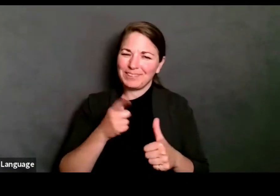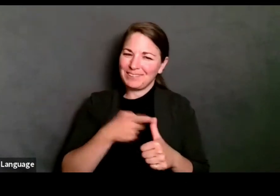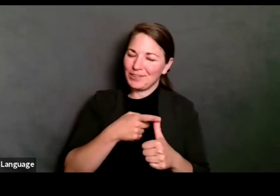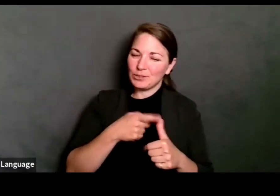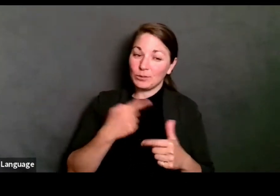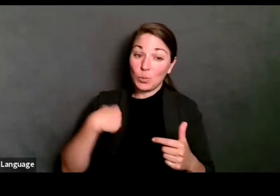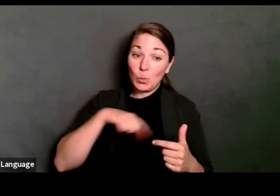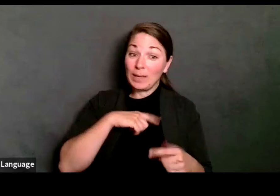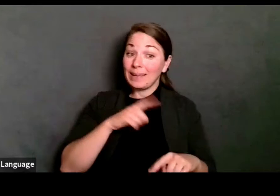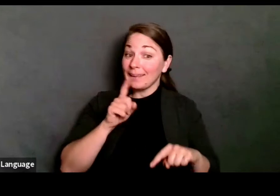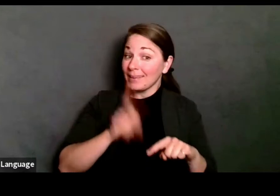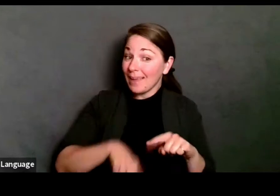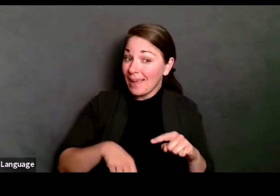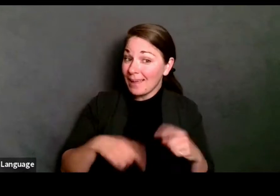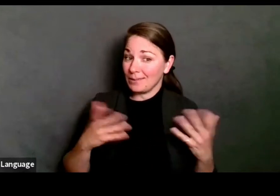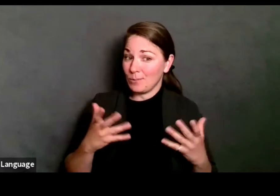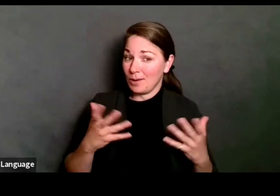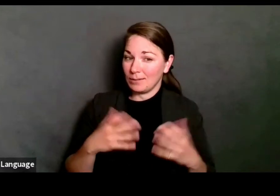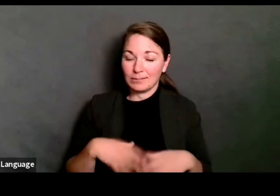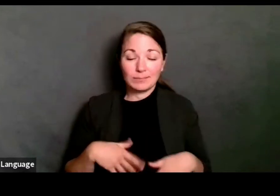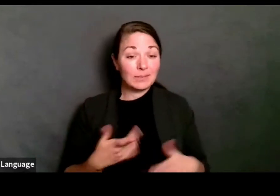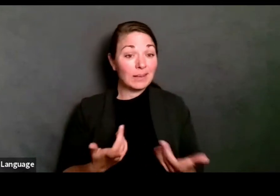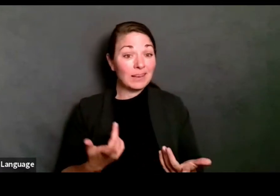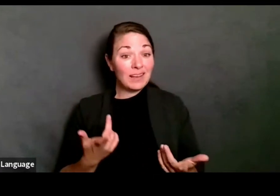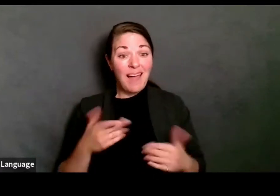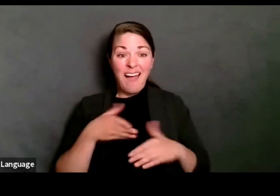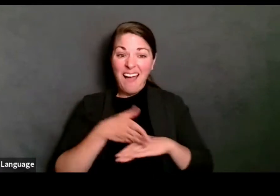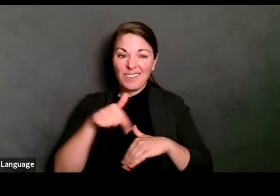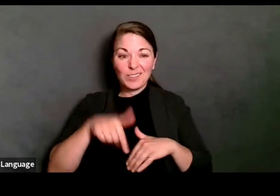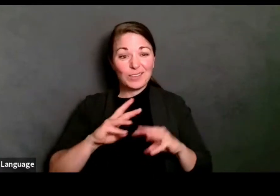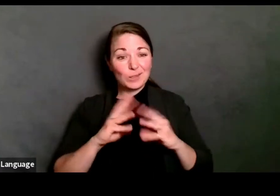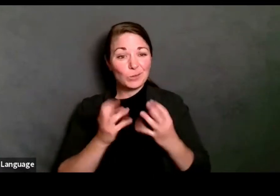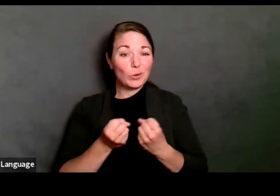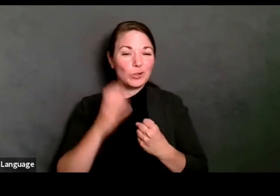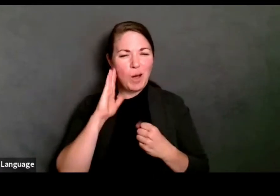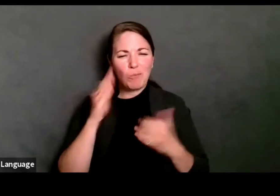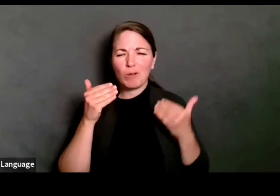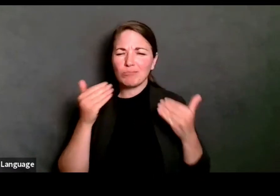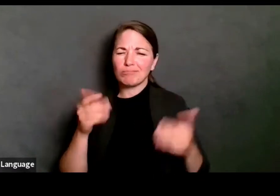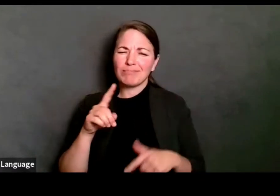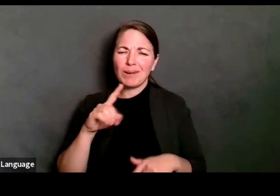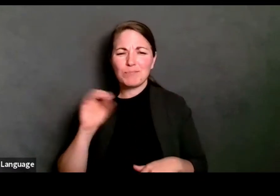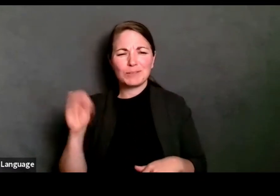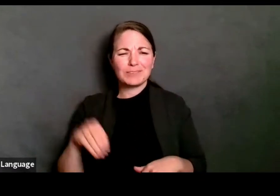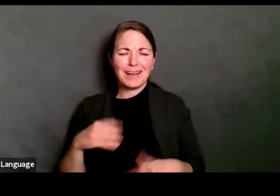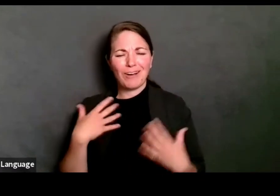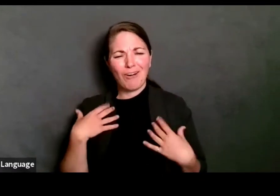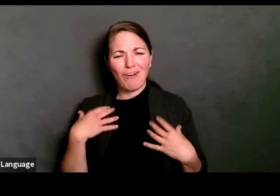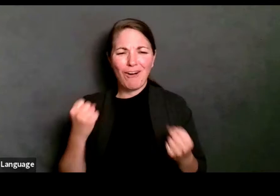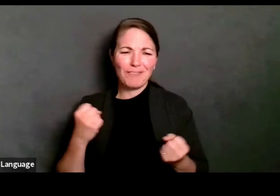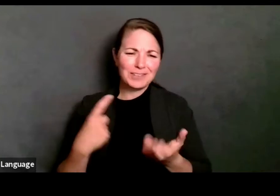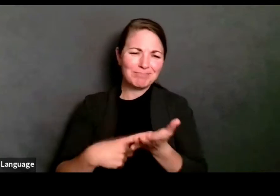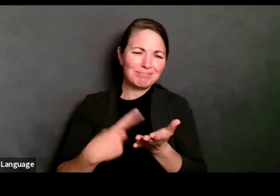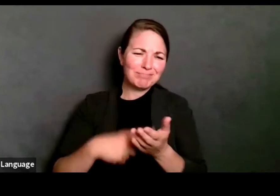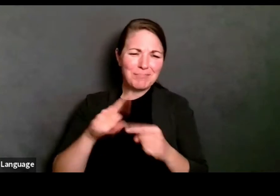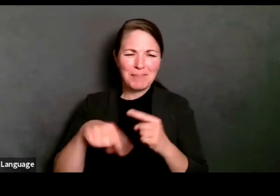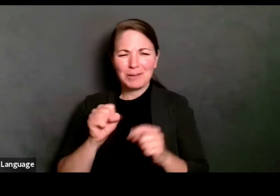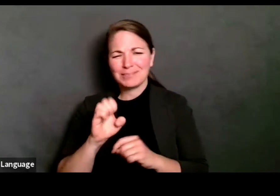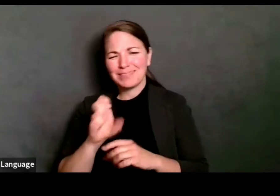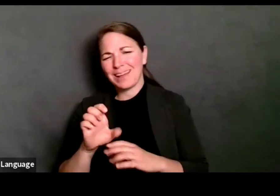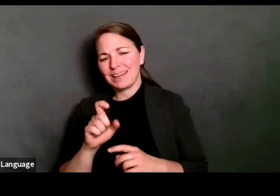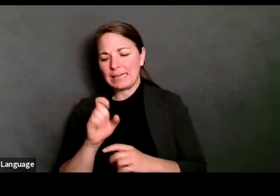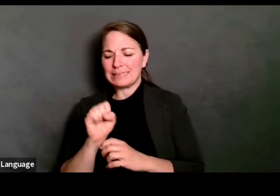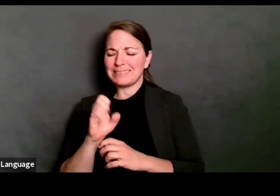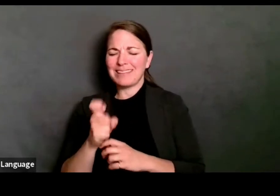do. It can't instantly make everyone 100% comfortable and confident talking about sex. Your knowledge, your